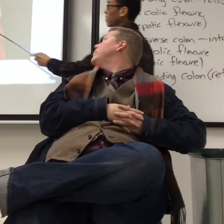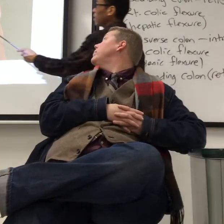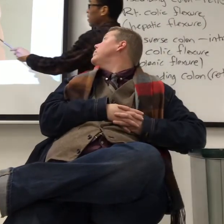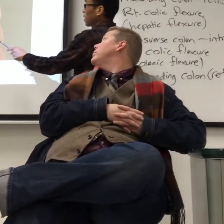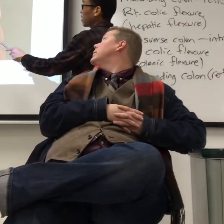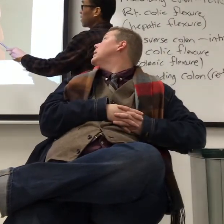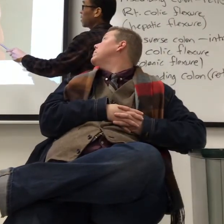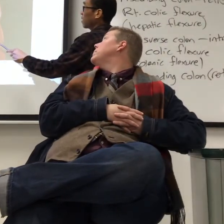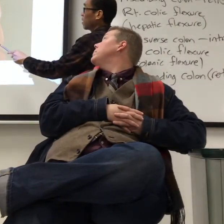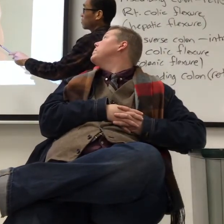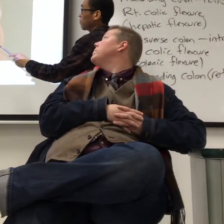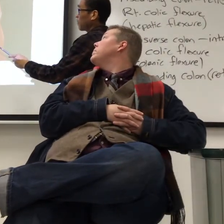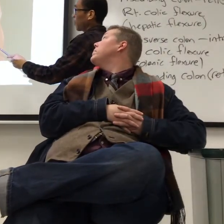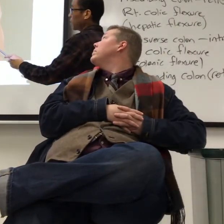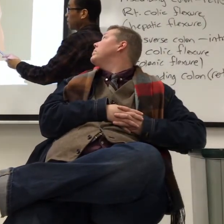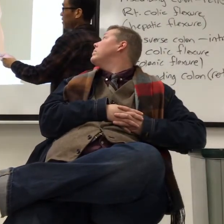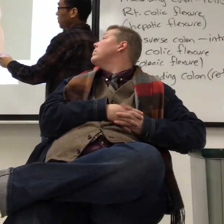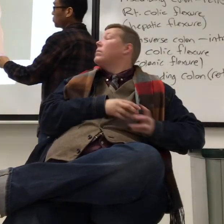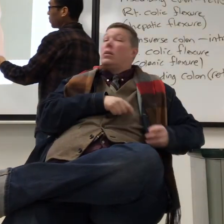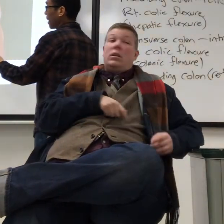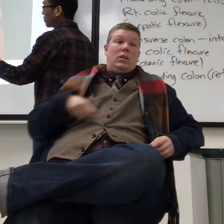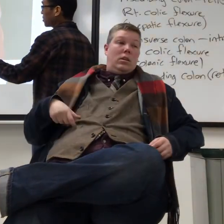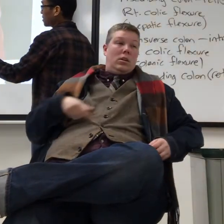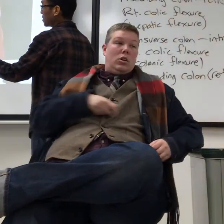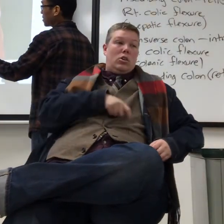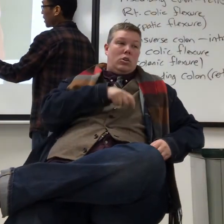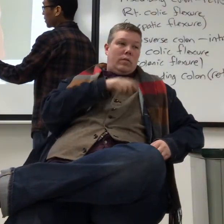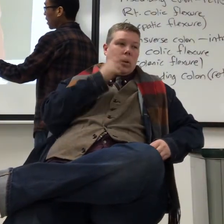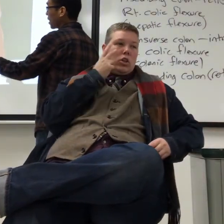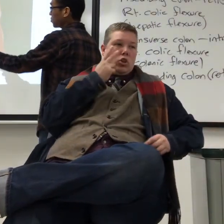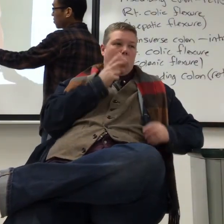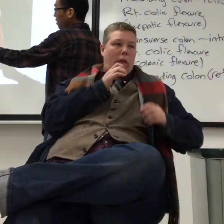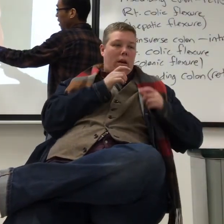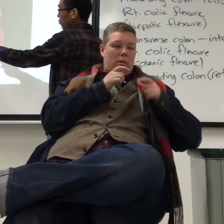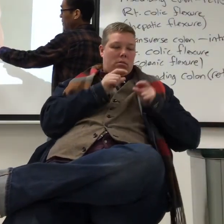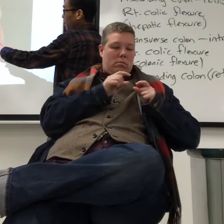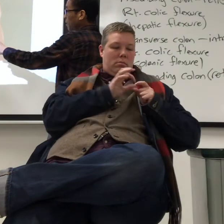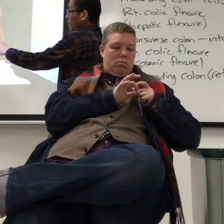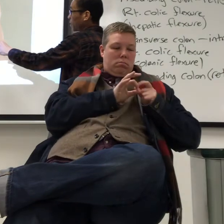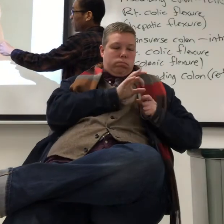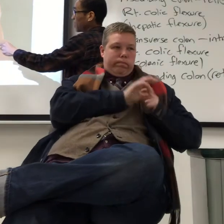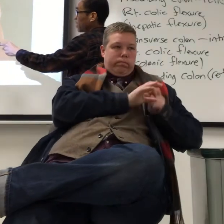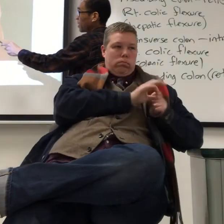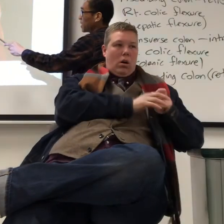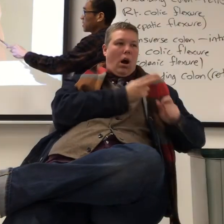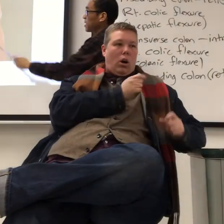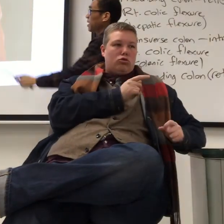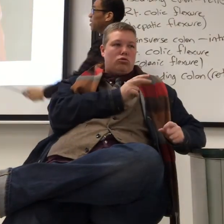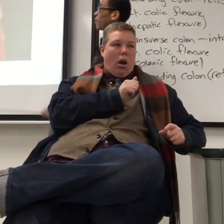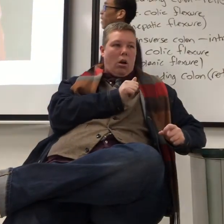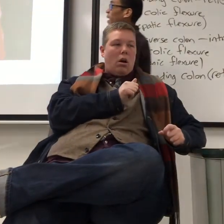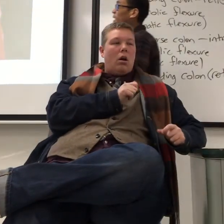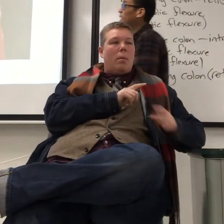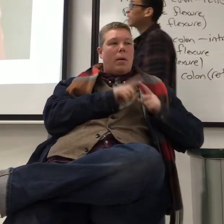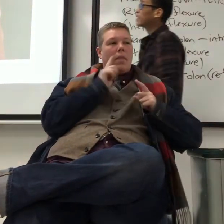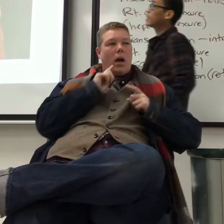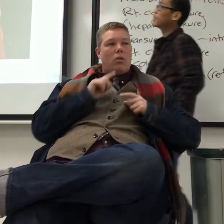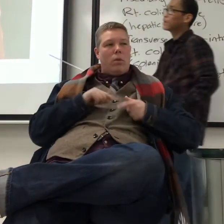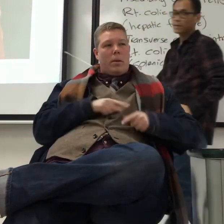there. So if I point to the individual pouches, it's like the hostra, but that ribbon, that's the tinea coli.